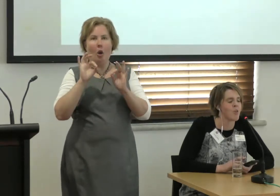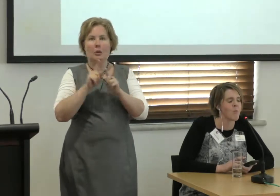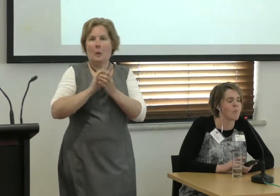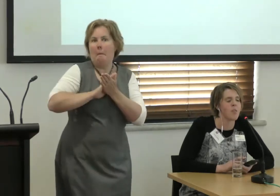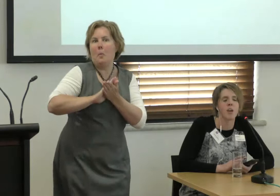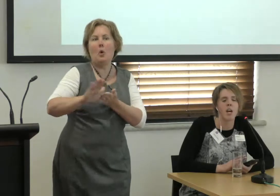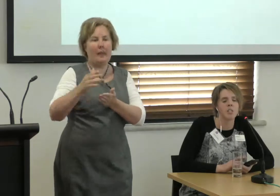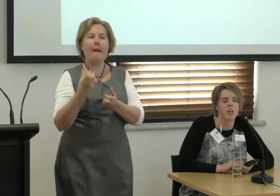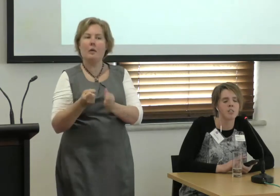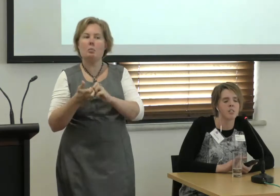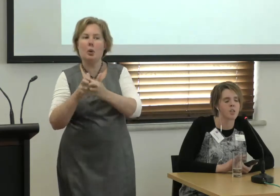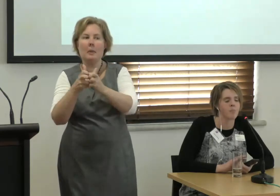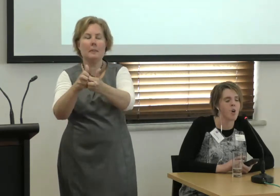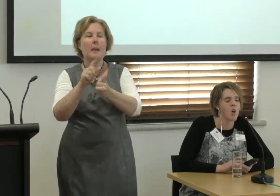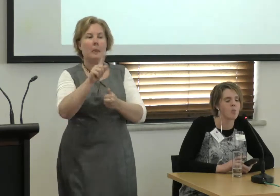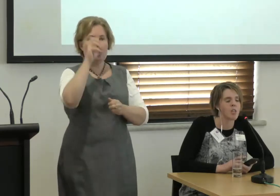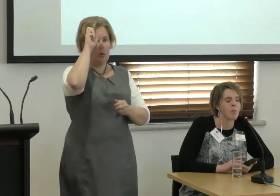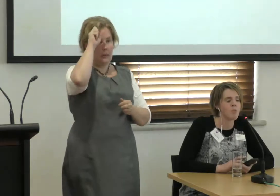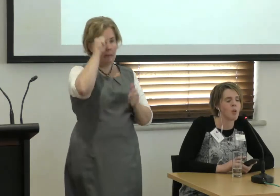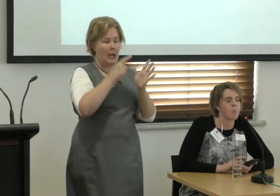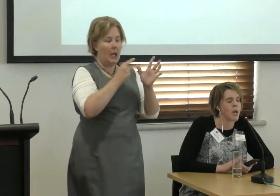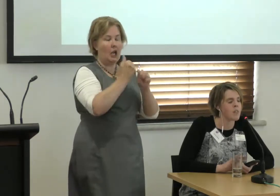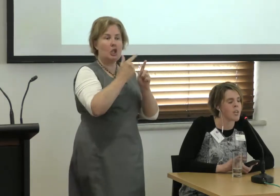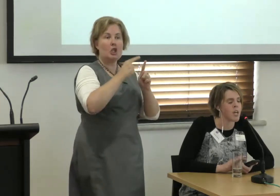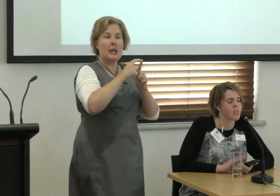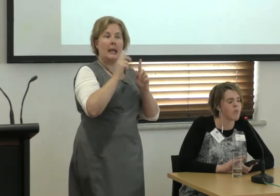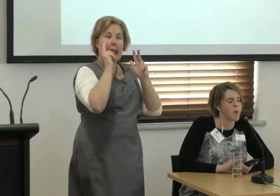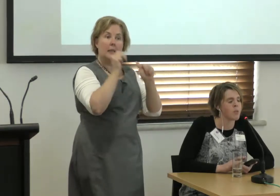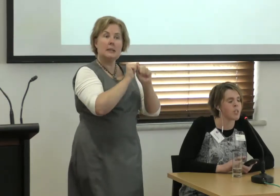but remember that the aged care system was set up to accommodate the